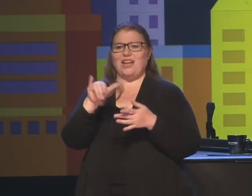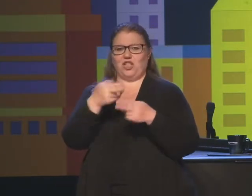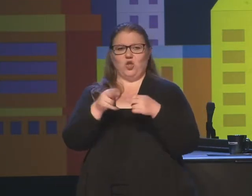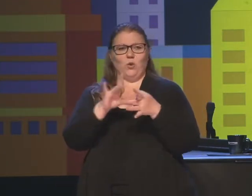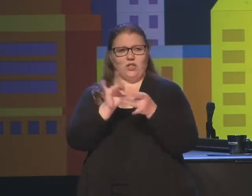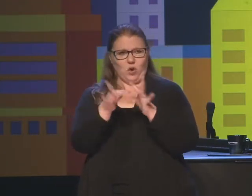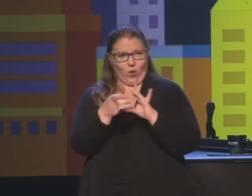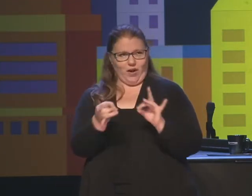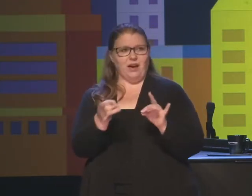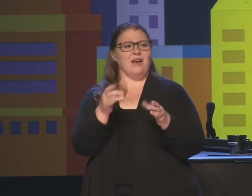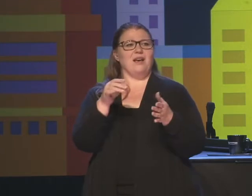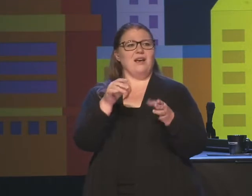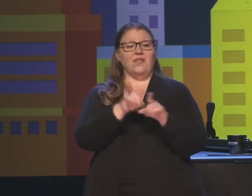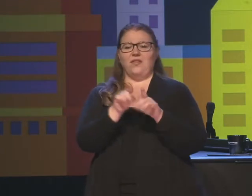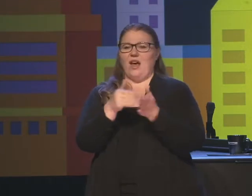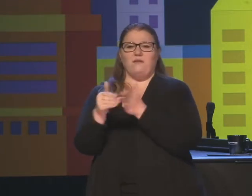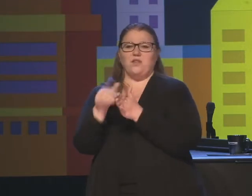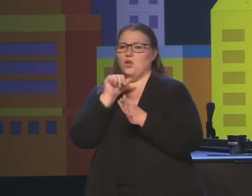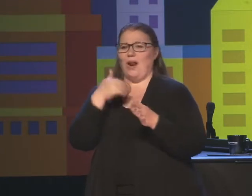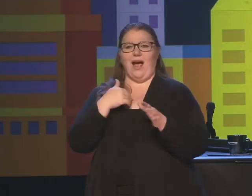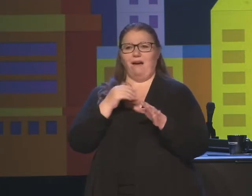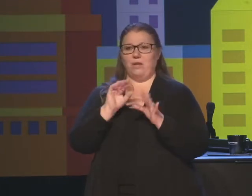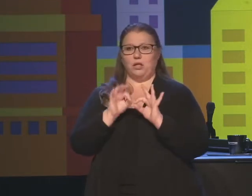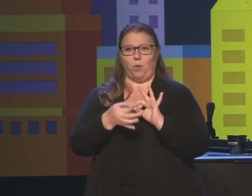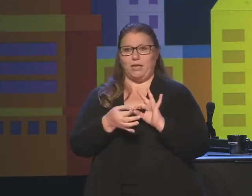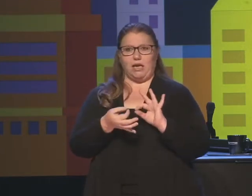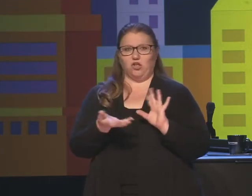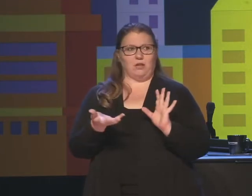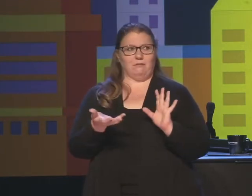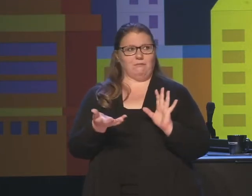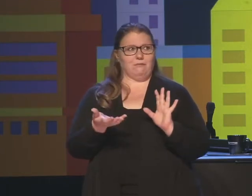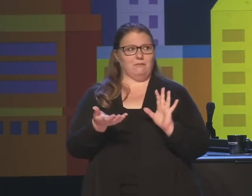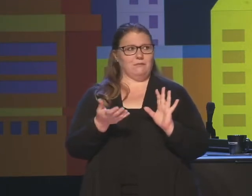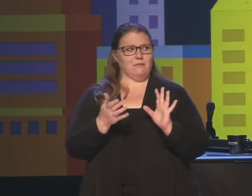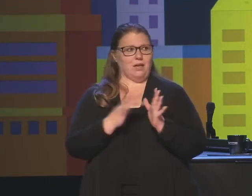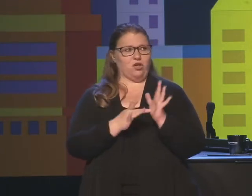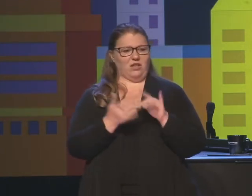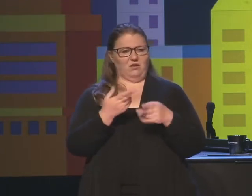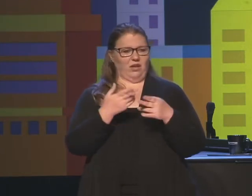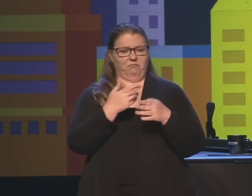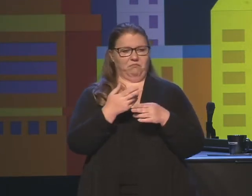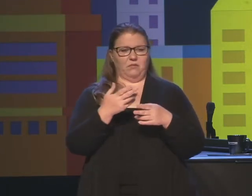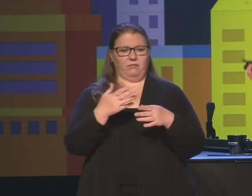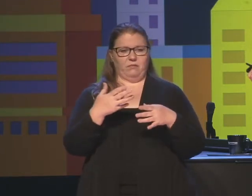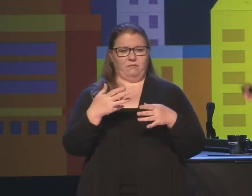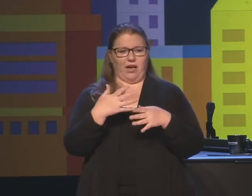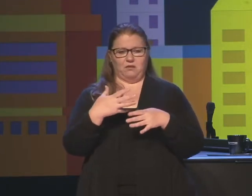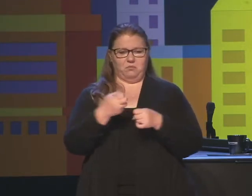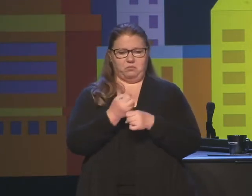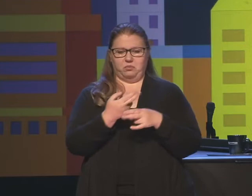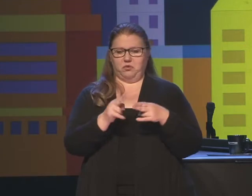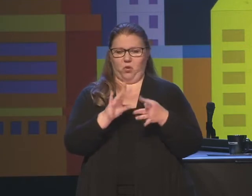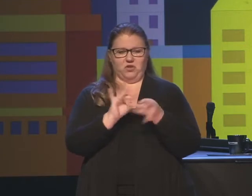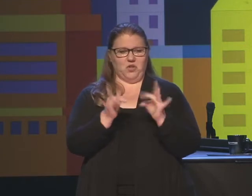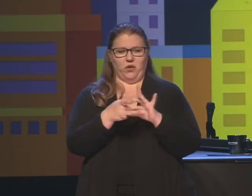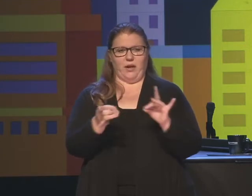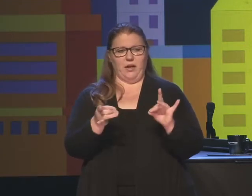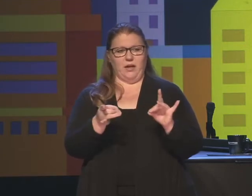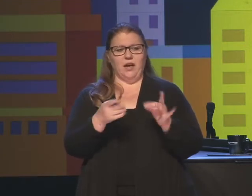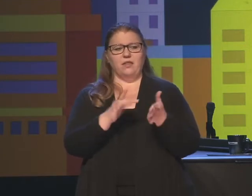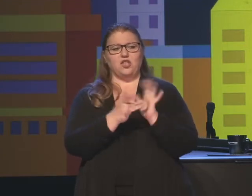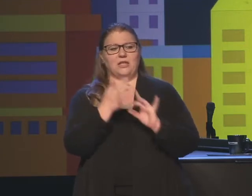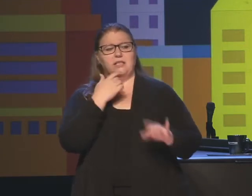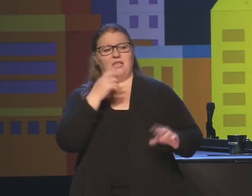they oftentimes don't have an interpretation. They're just like a short story that Jesus would tell. He'd go around, he'd tell these short stories, and he's like, think about